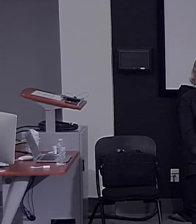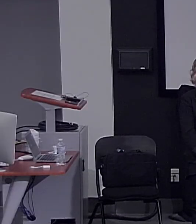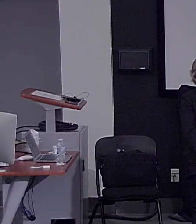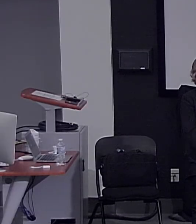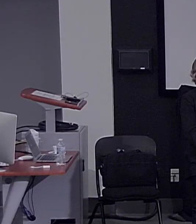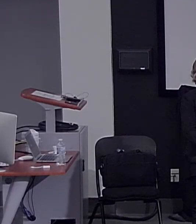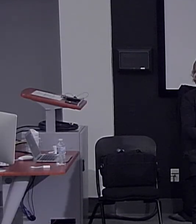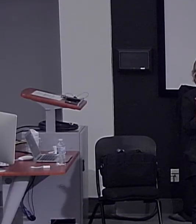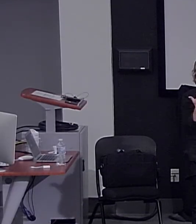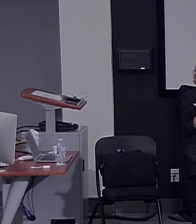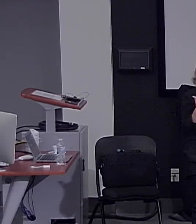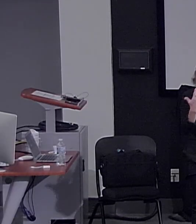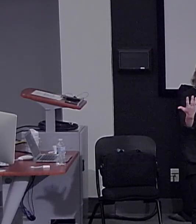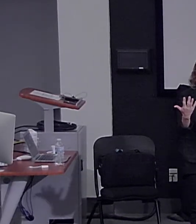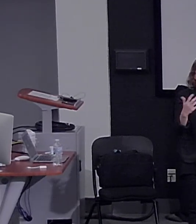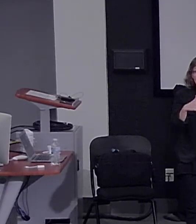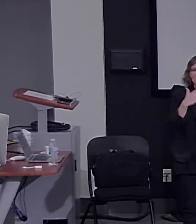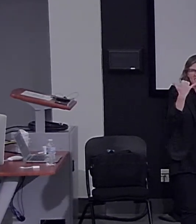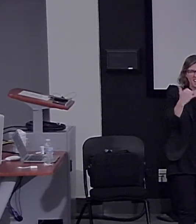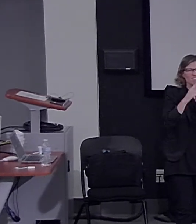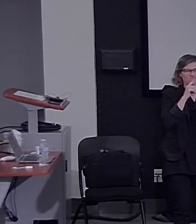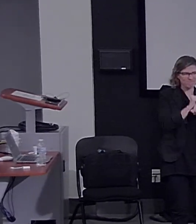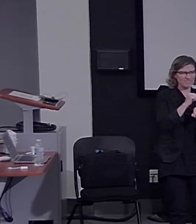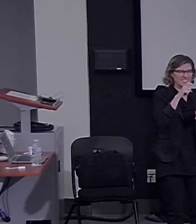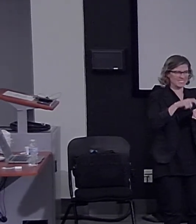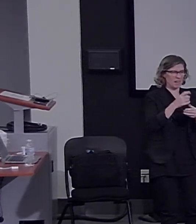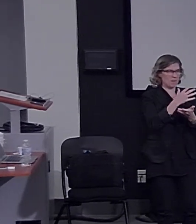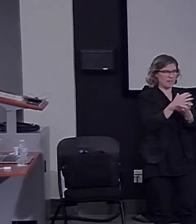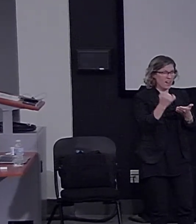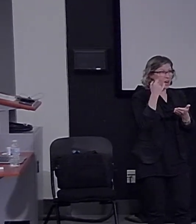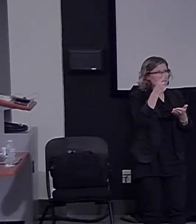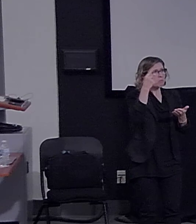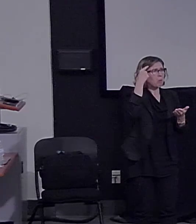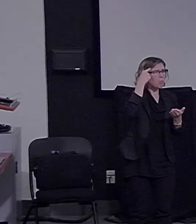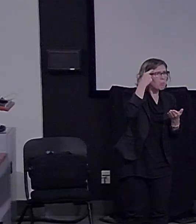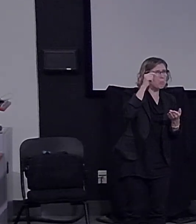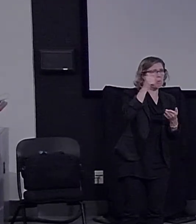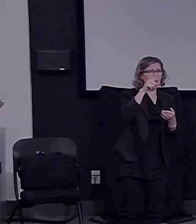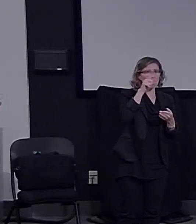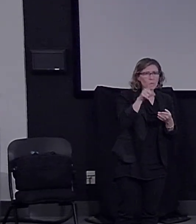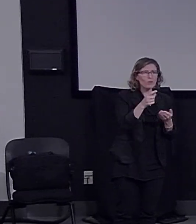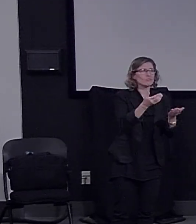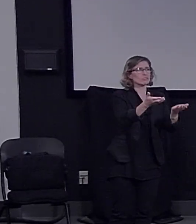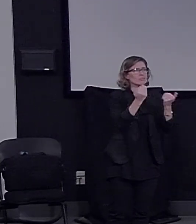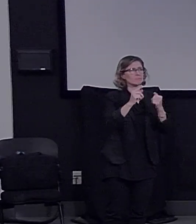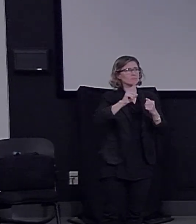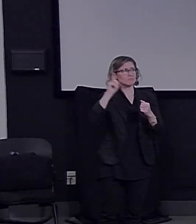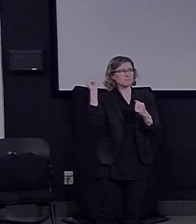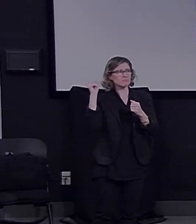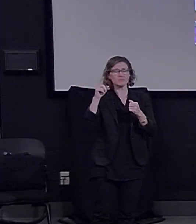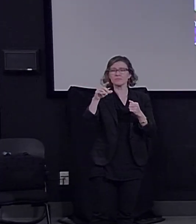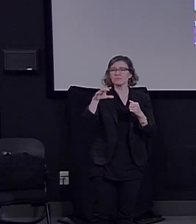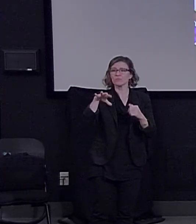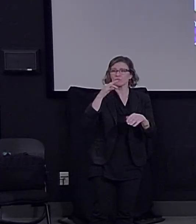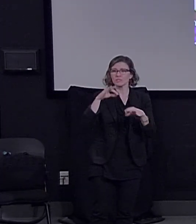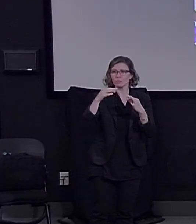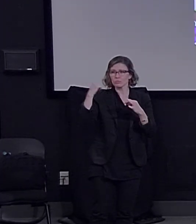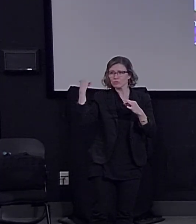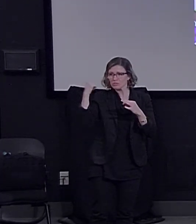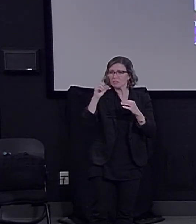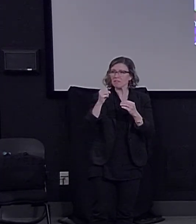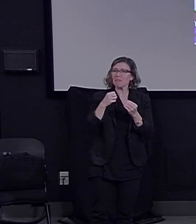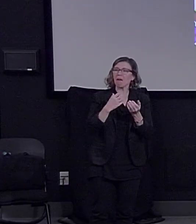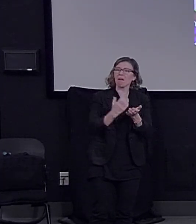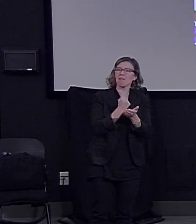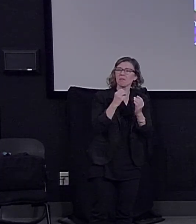So unfortunately, the time is up, but if you have more questions, please come at the reception and you can have probably some